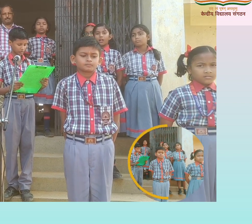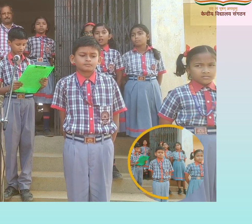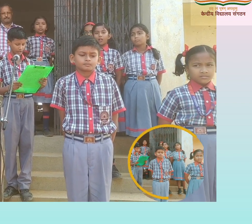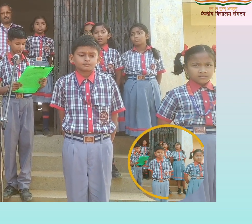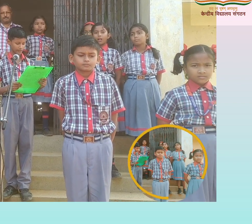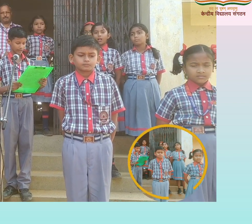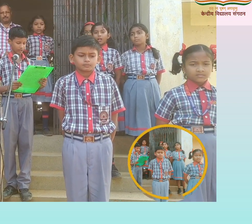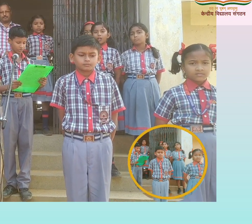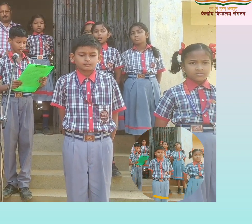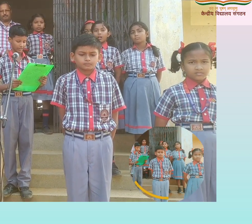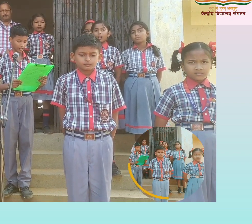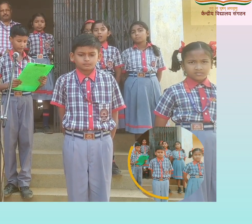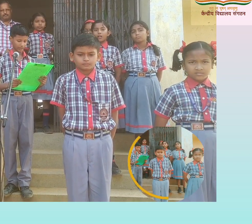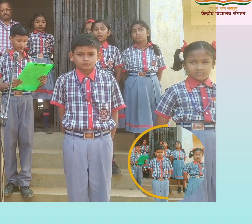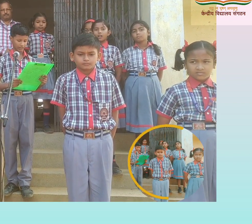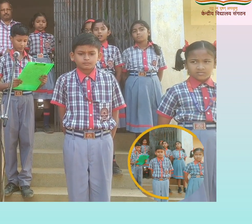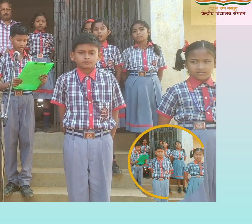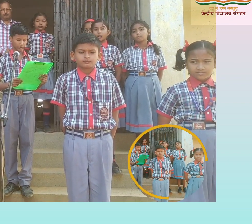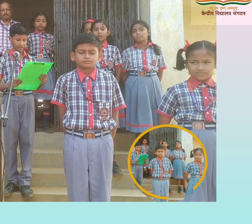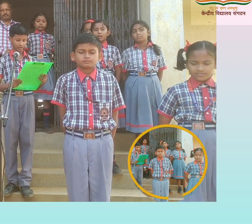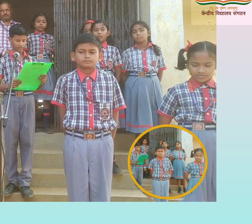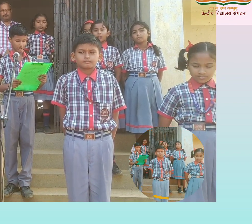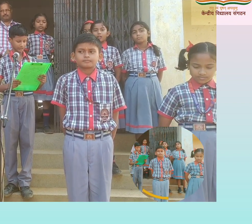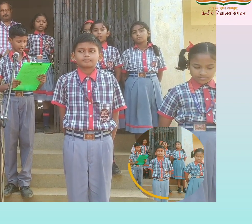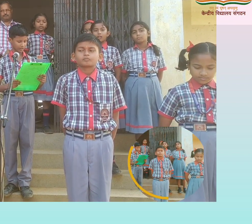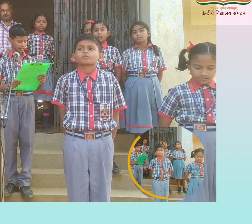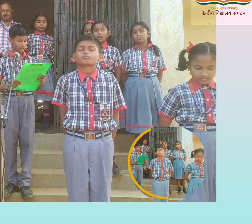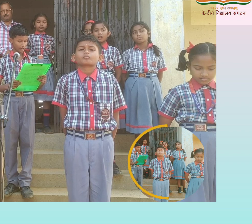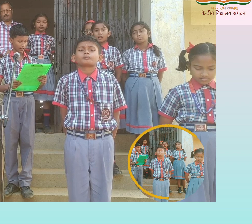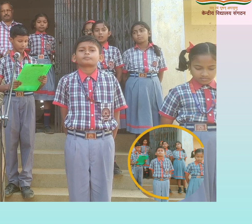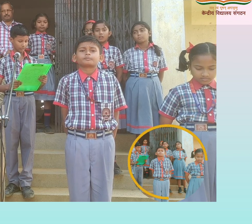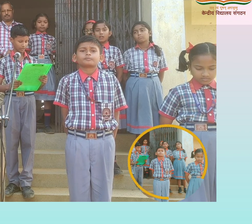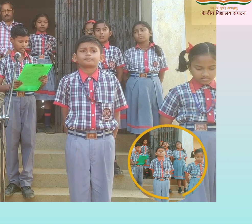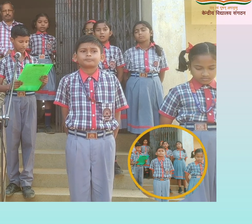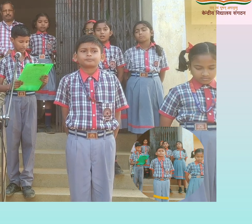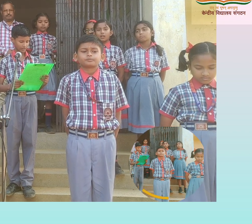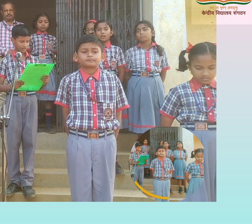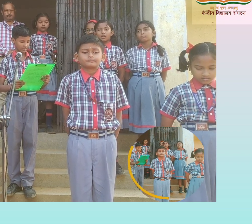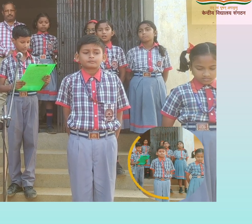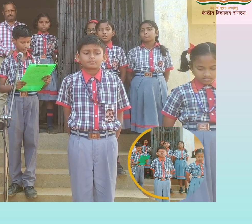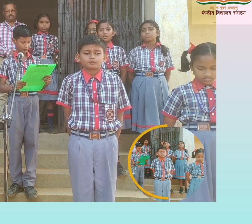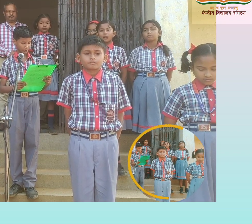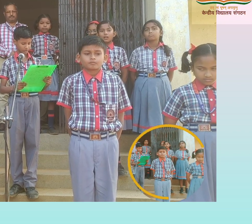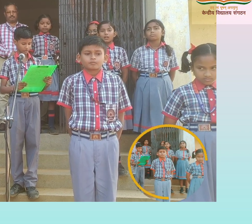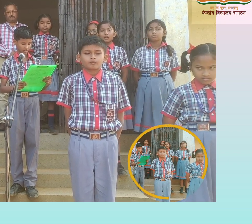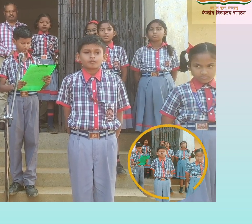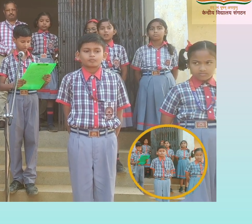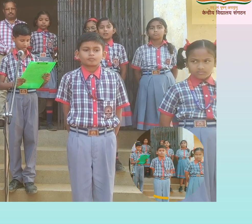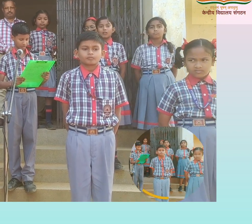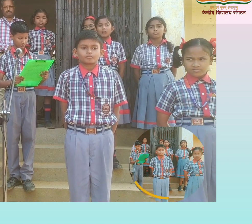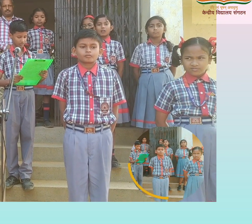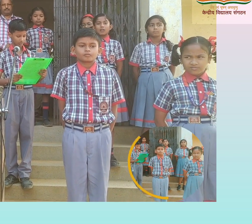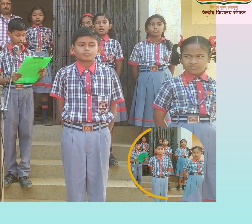an opportunity to celebrate and protect the cultural diversity and